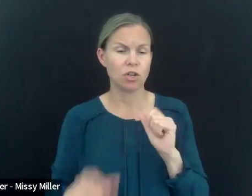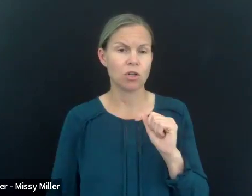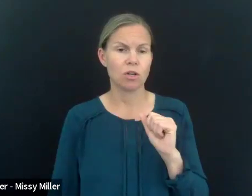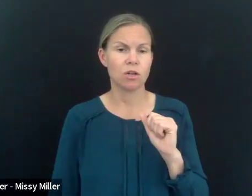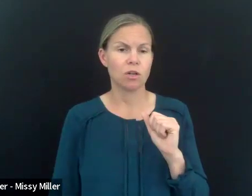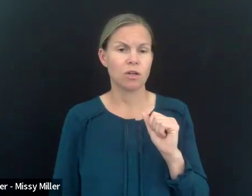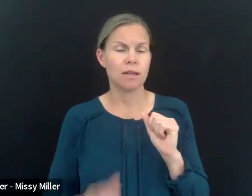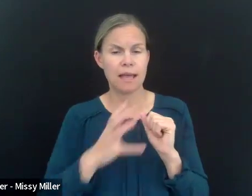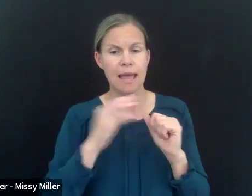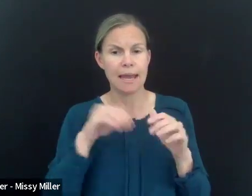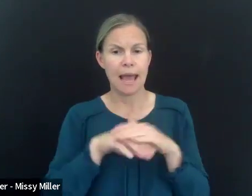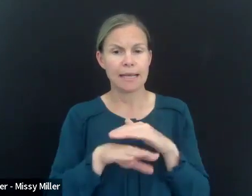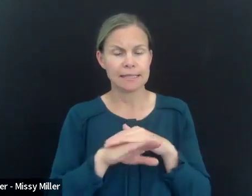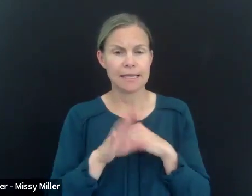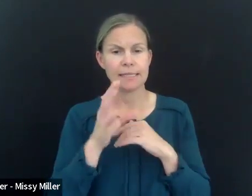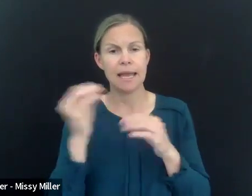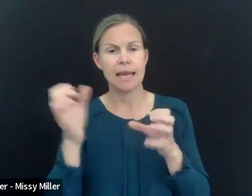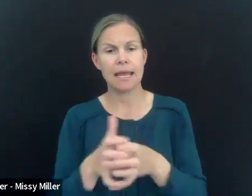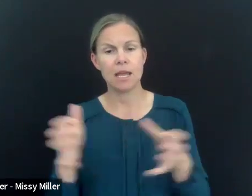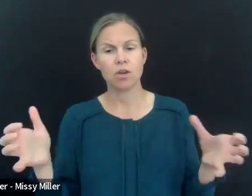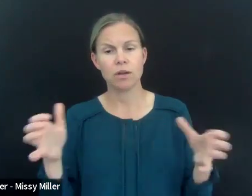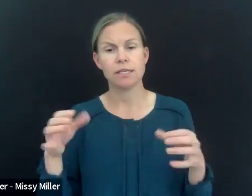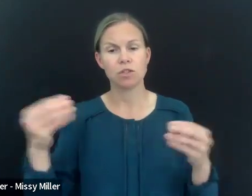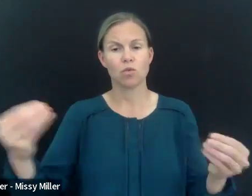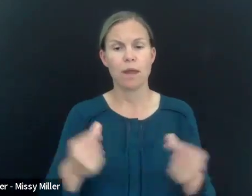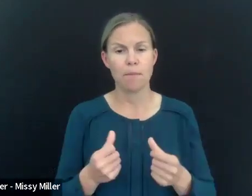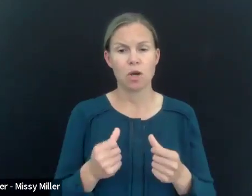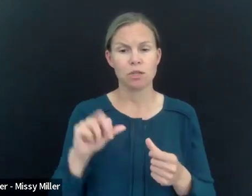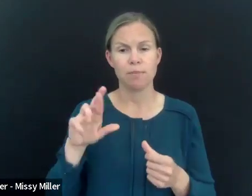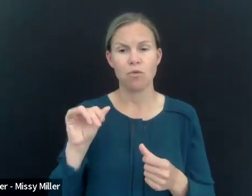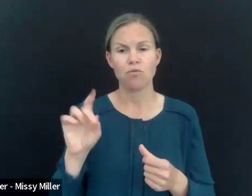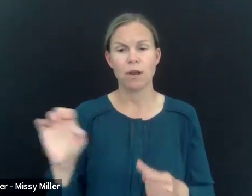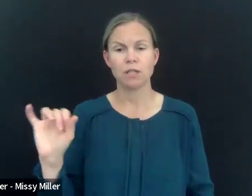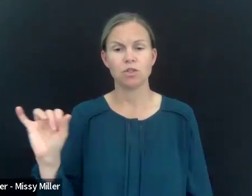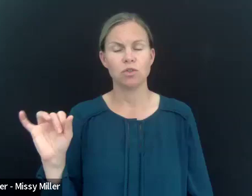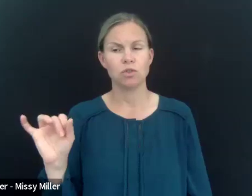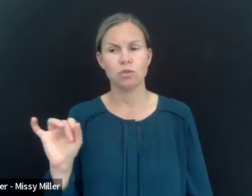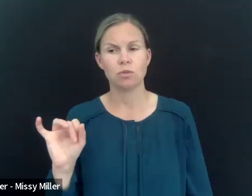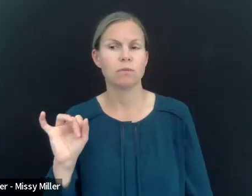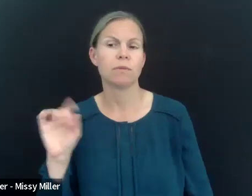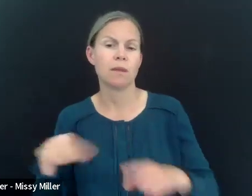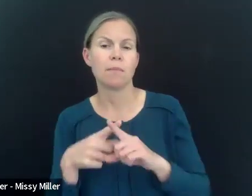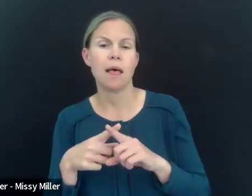licensure and access, and increasing those reimbursement rates. And